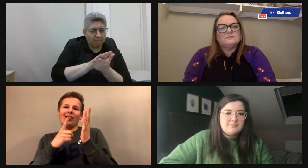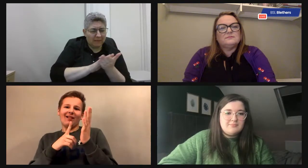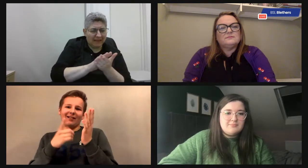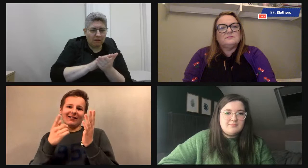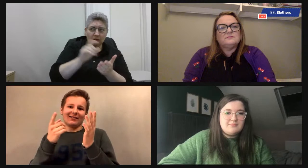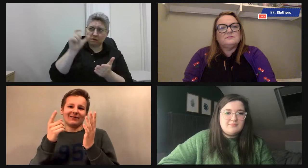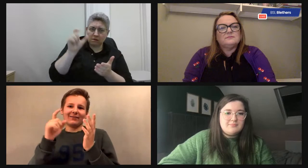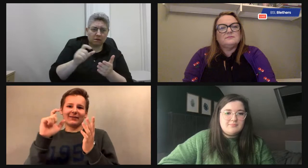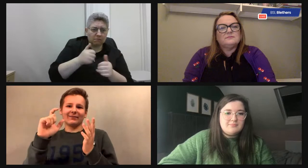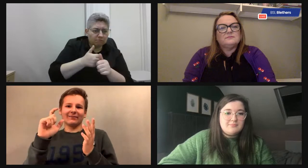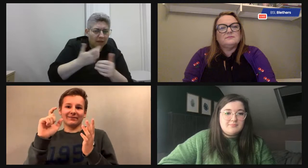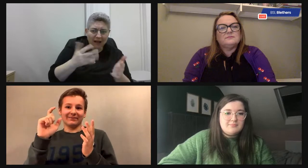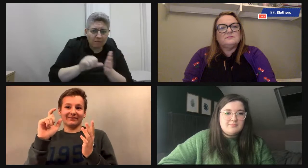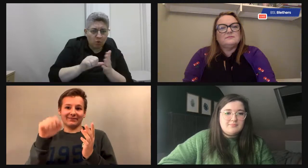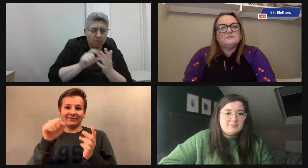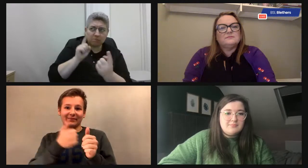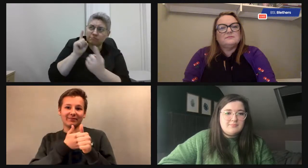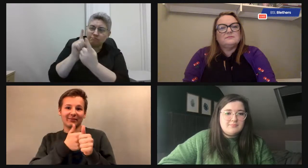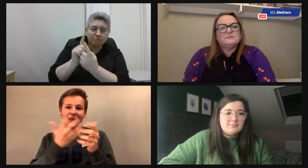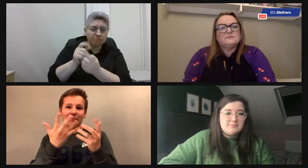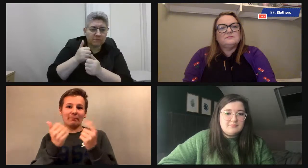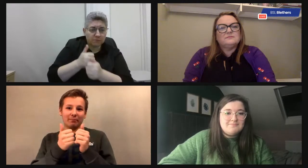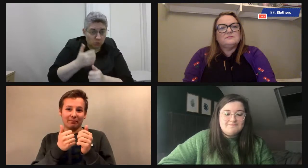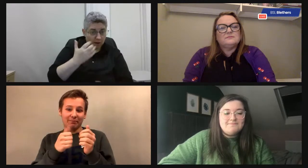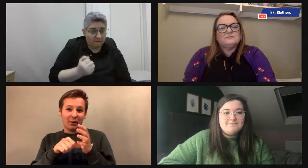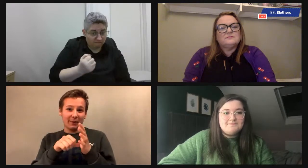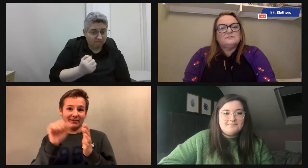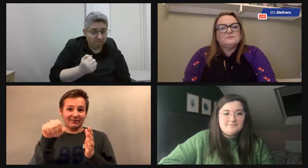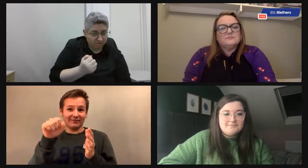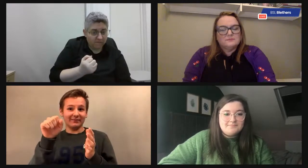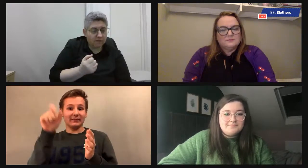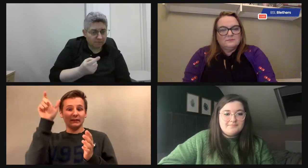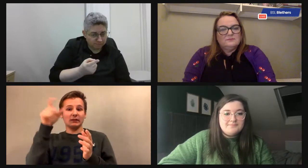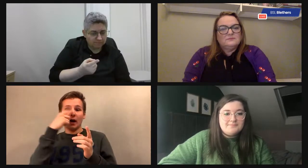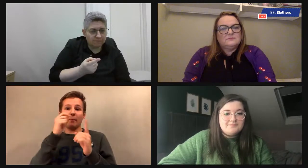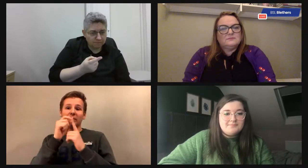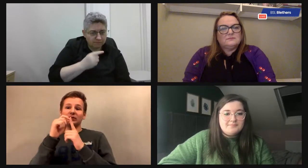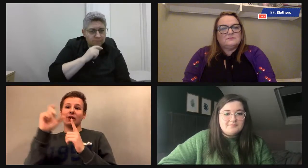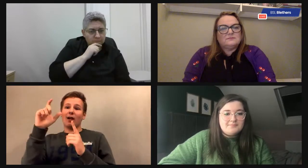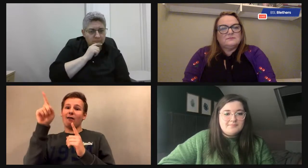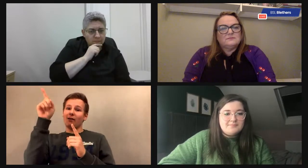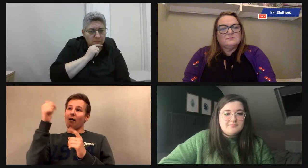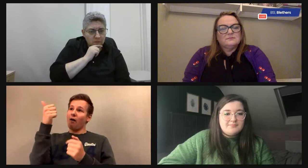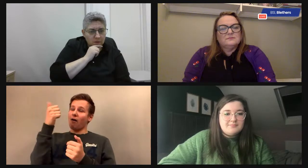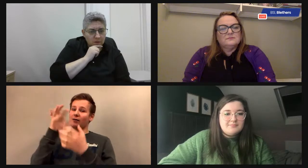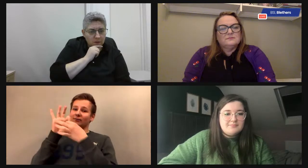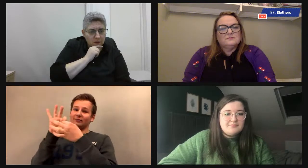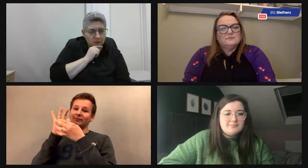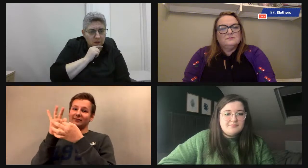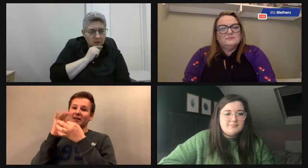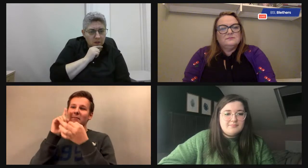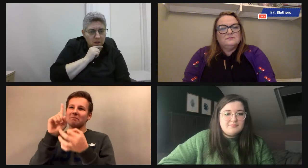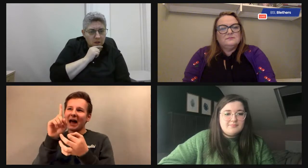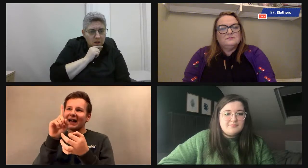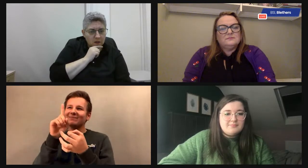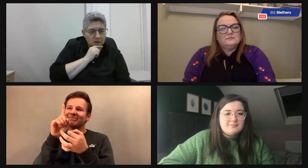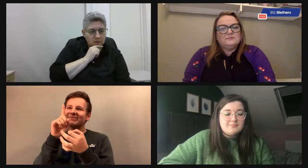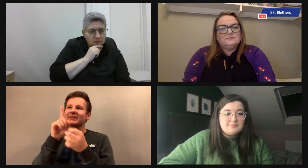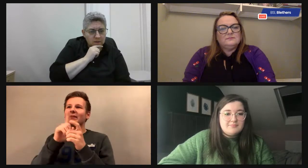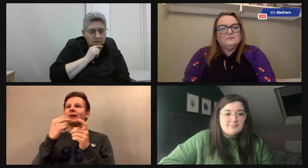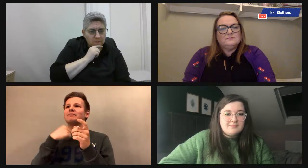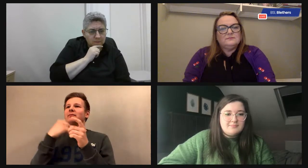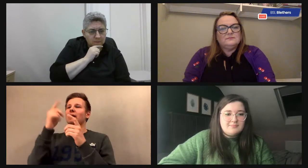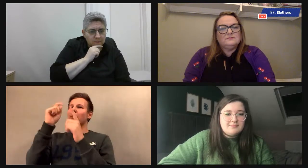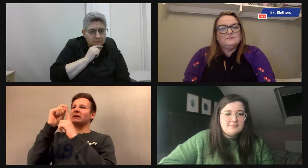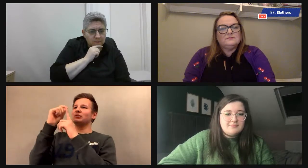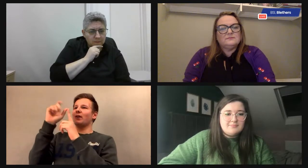this is a pastoral care. What does that mean? That's somebody who comes in and you go to them if you have any problems. Is that the? Absolutely, that's